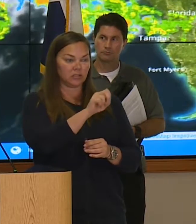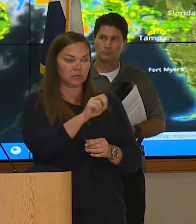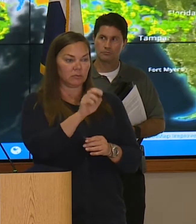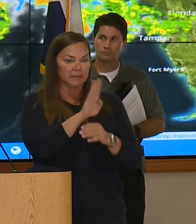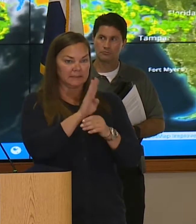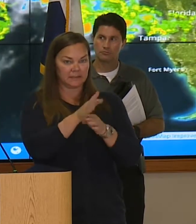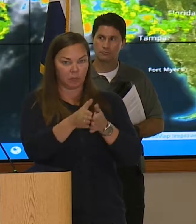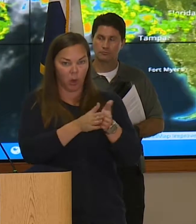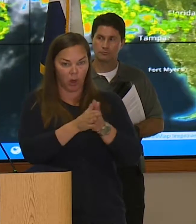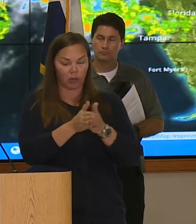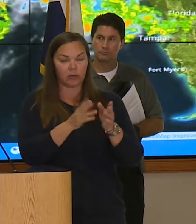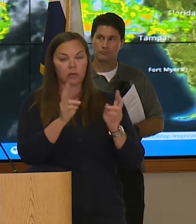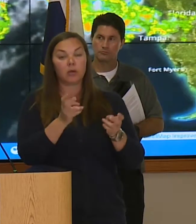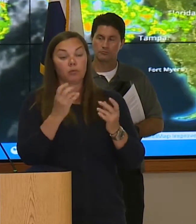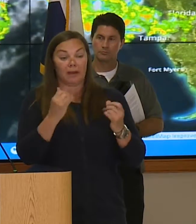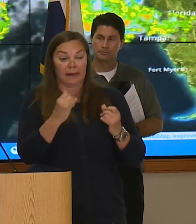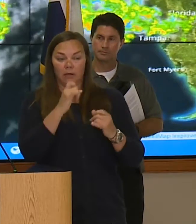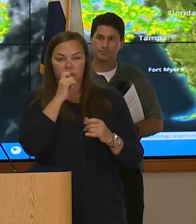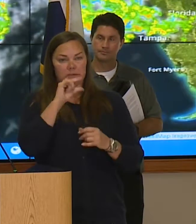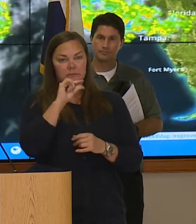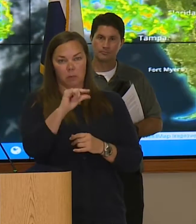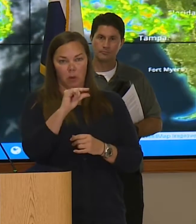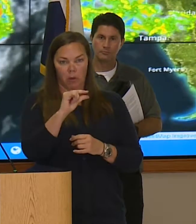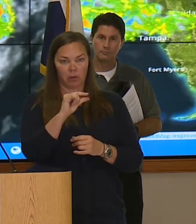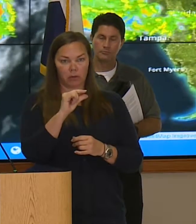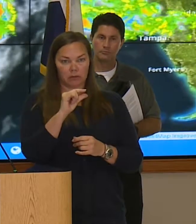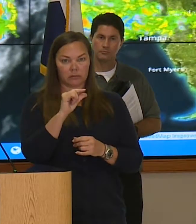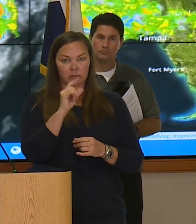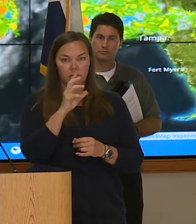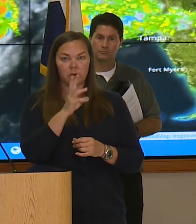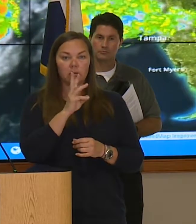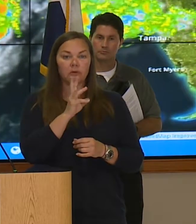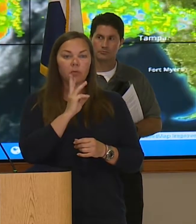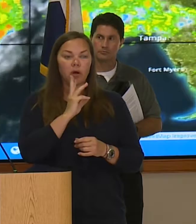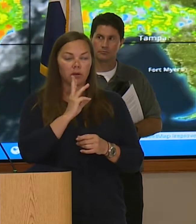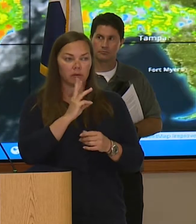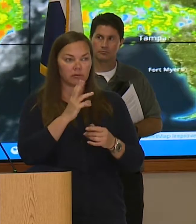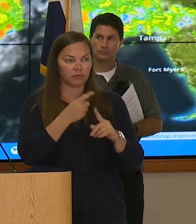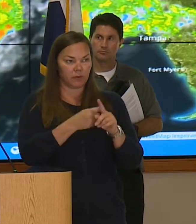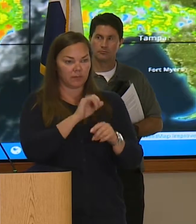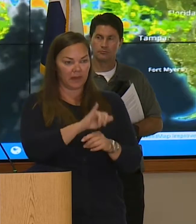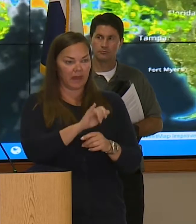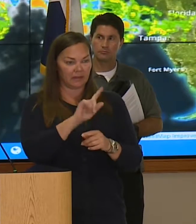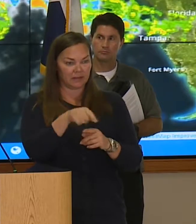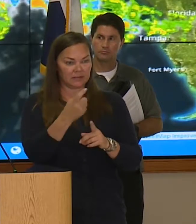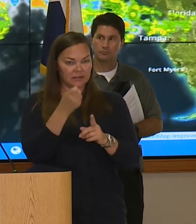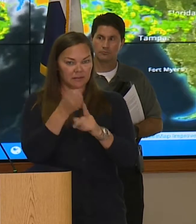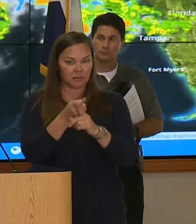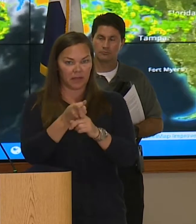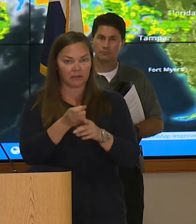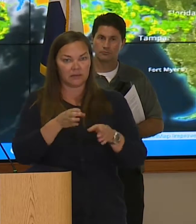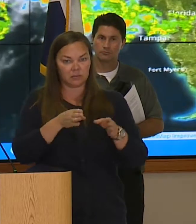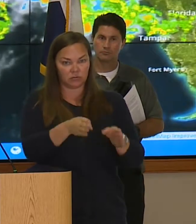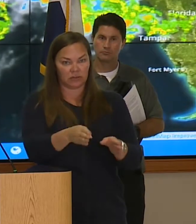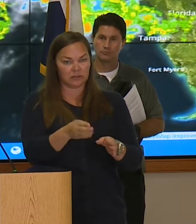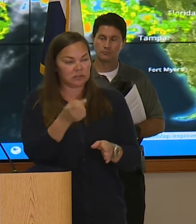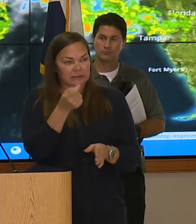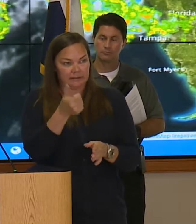is a very small amount of flow coming out of Addicks Reservoir that is really only impacting